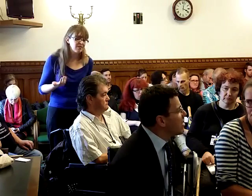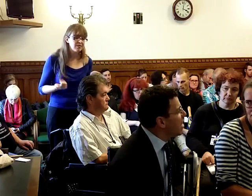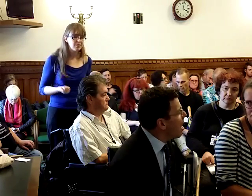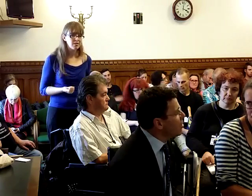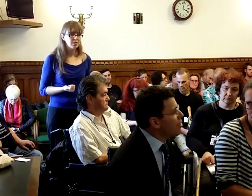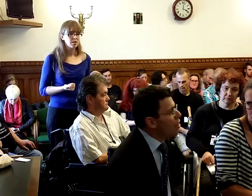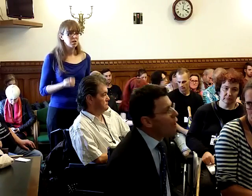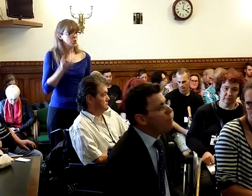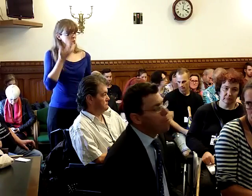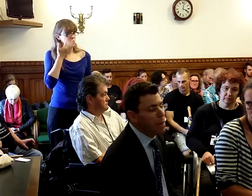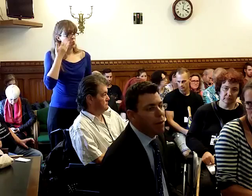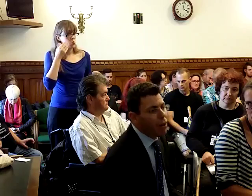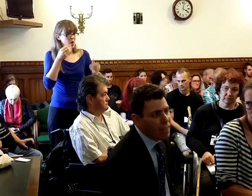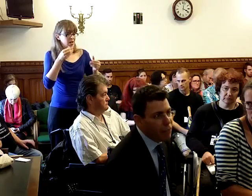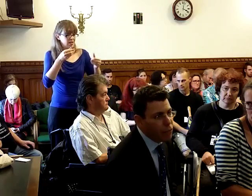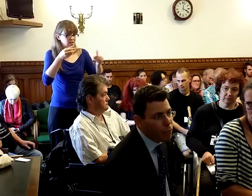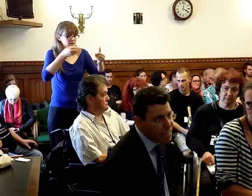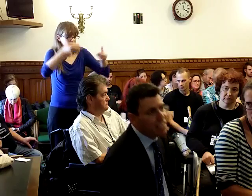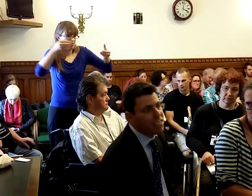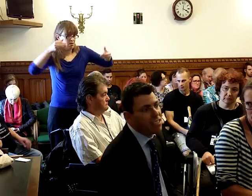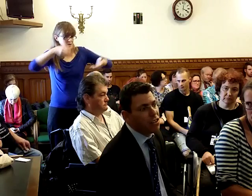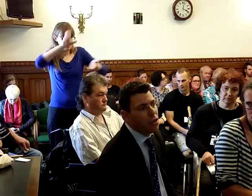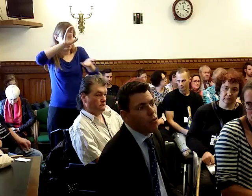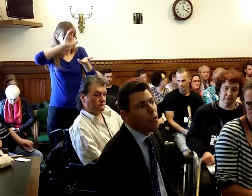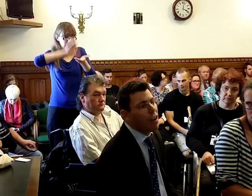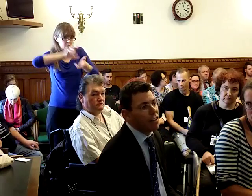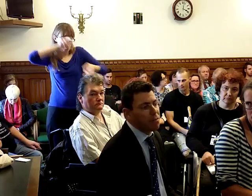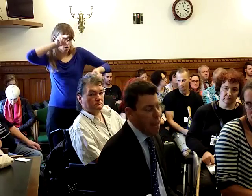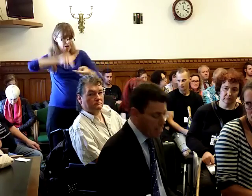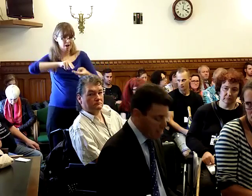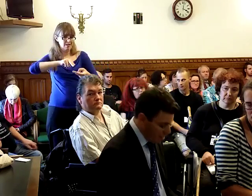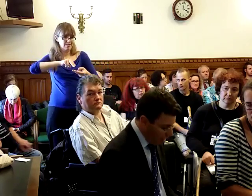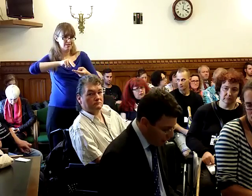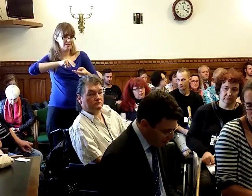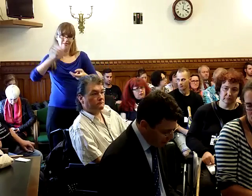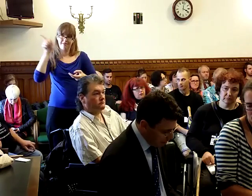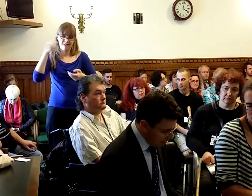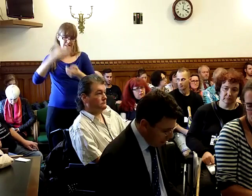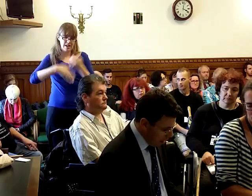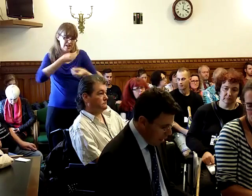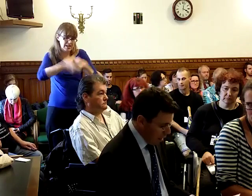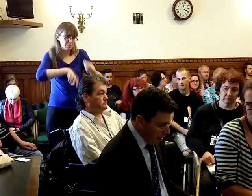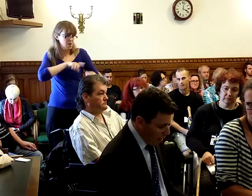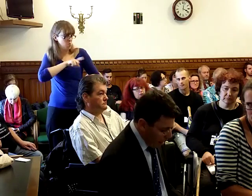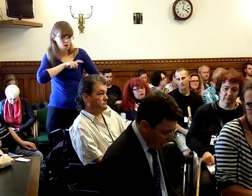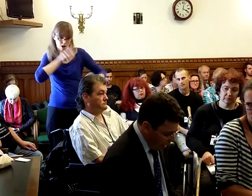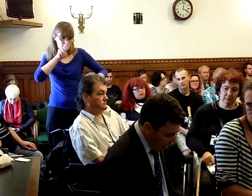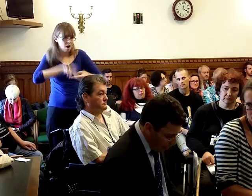when packages are cut, often people aren't given the reasons why those packages are cut.